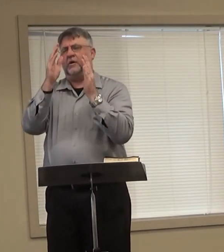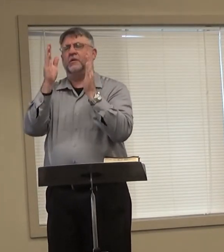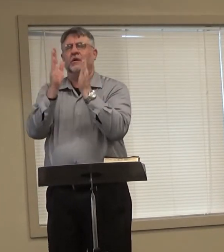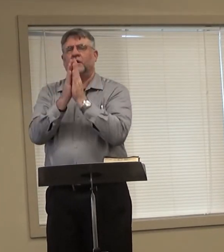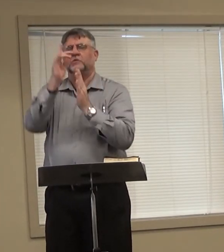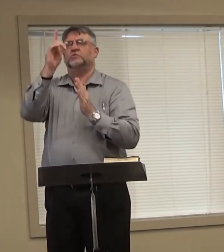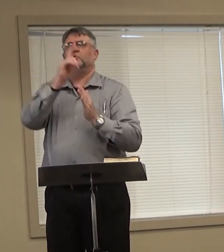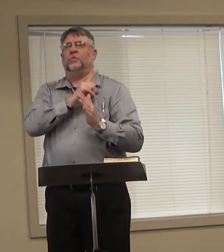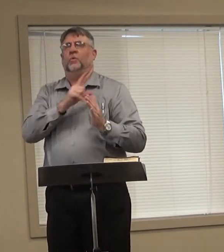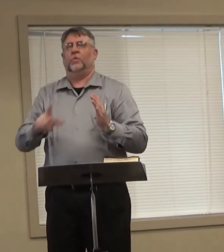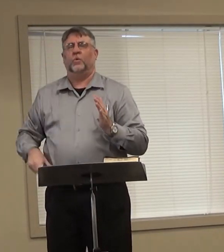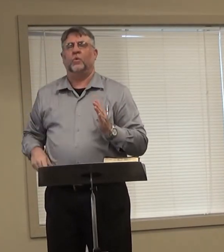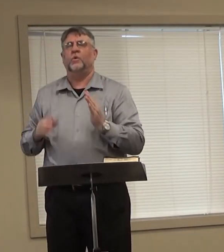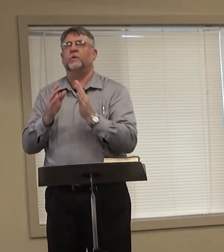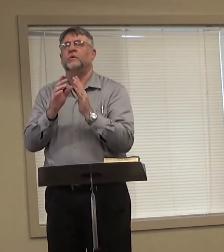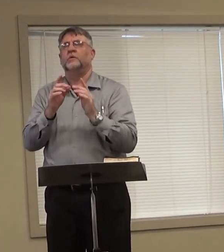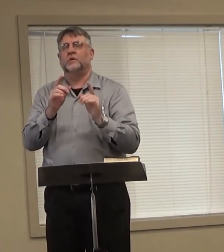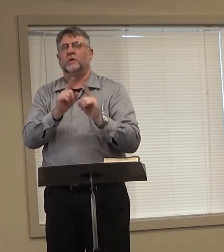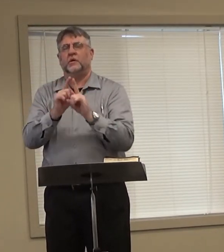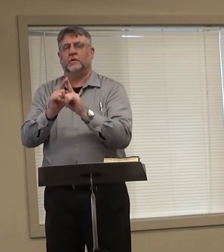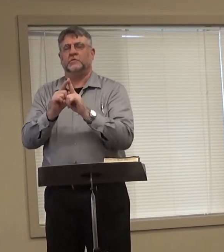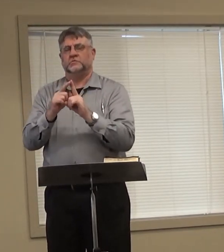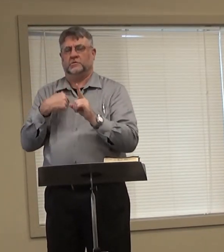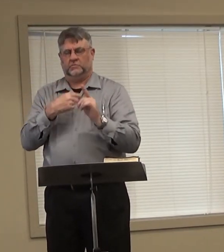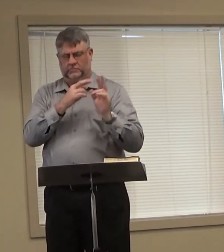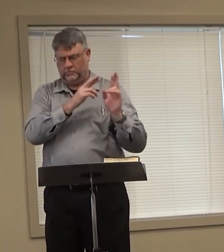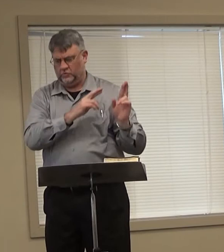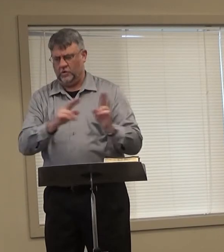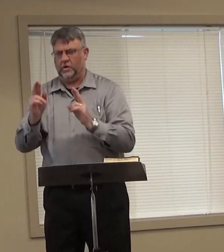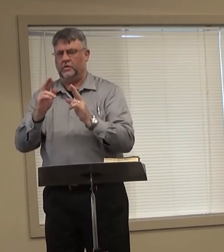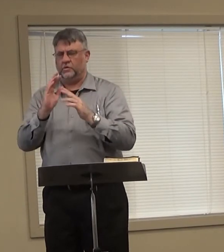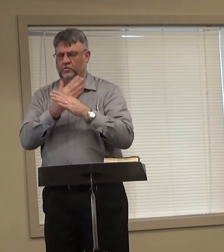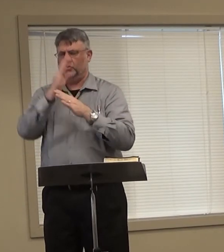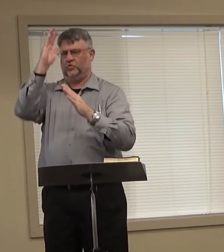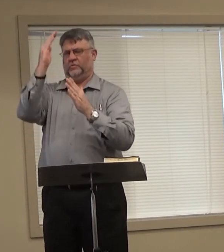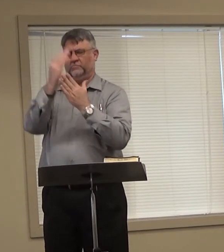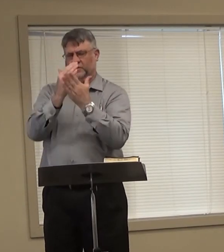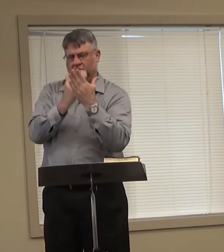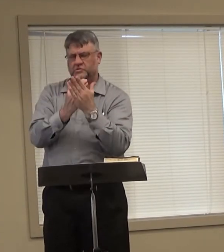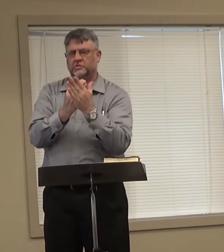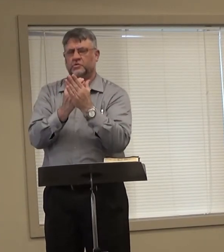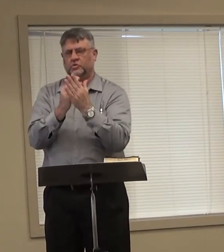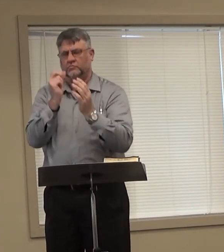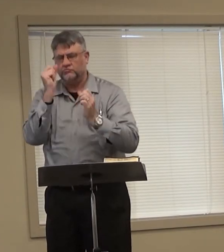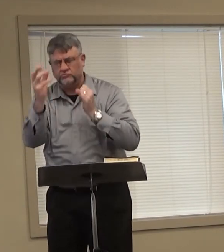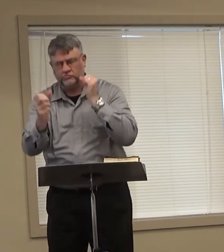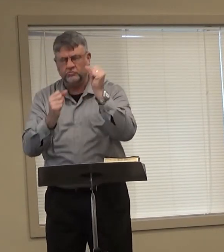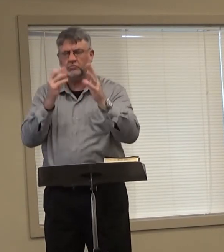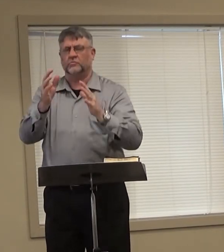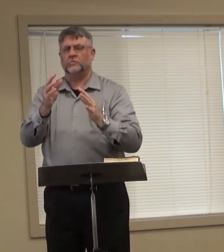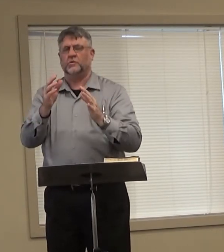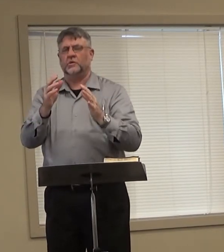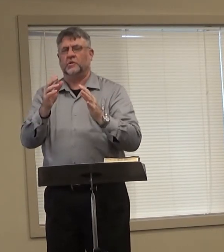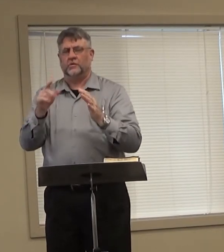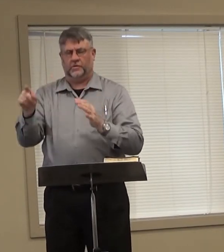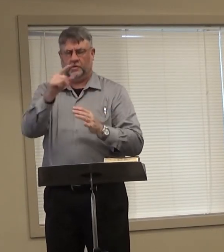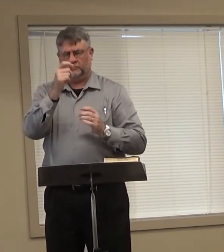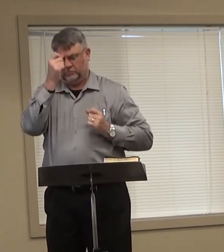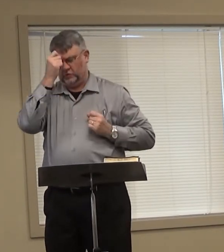Now, Lord, we approach you, Father, and we ask you, Lord, that as we ready our hearts to receive